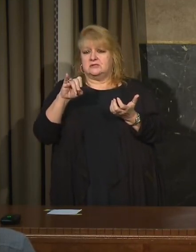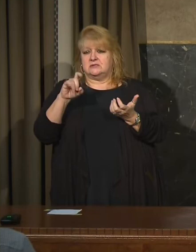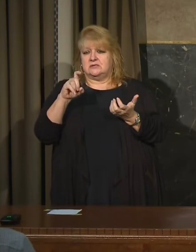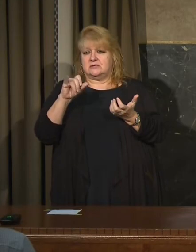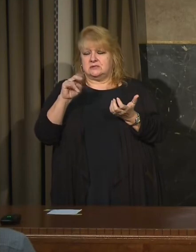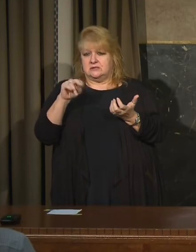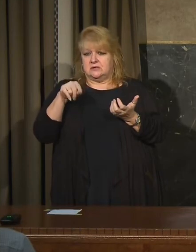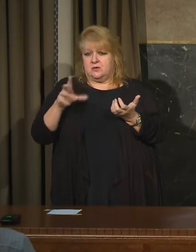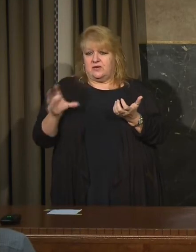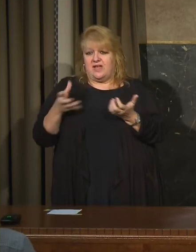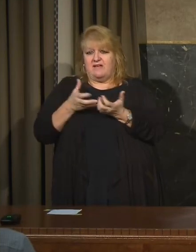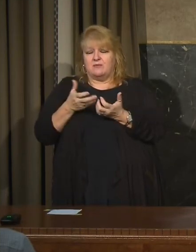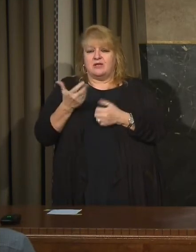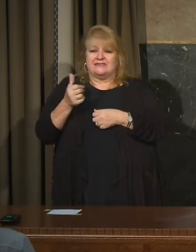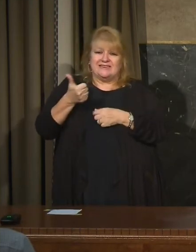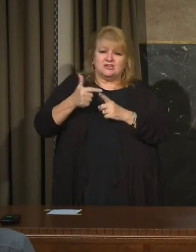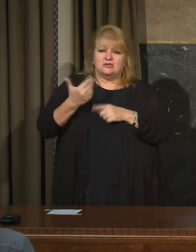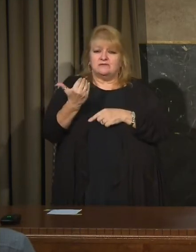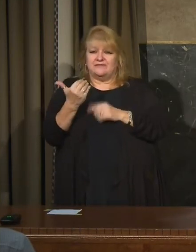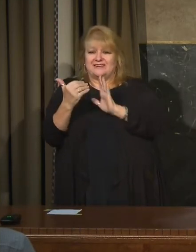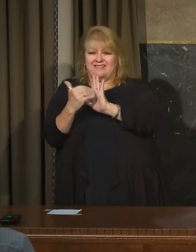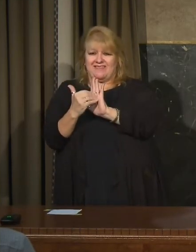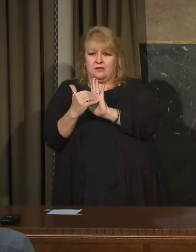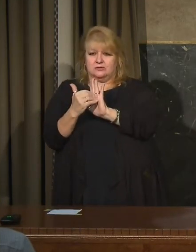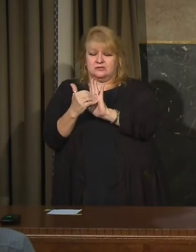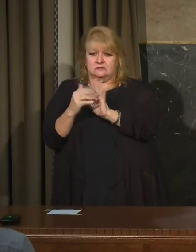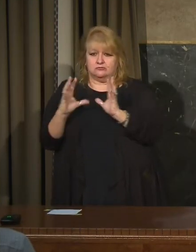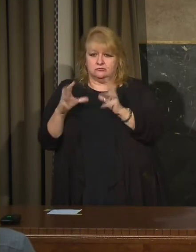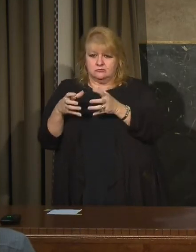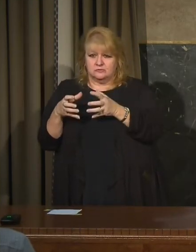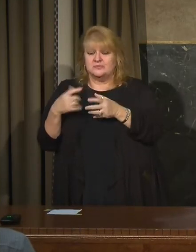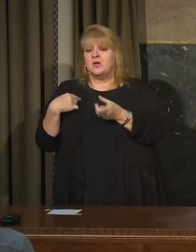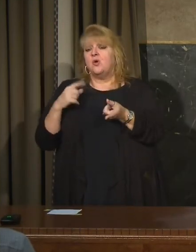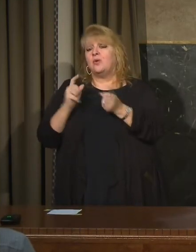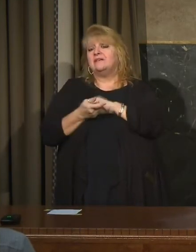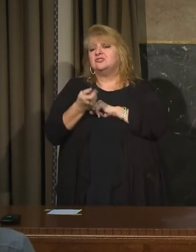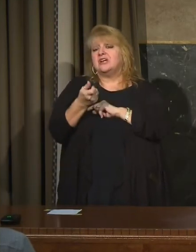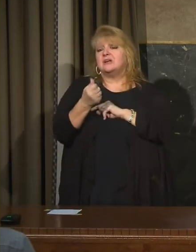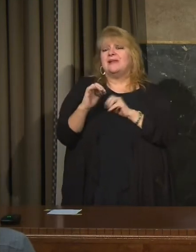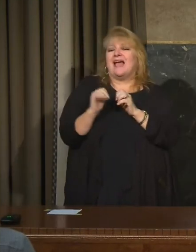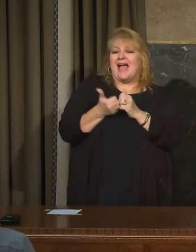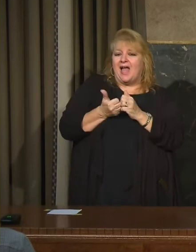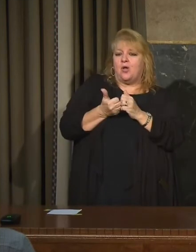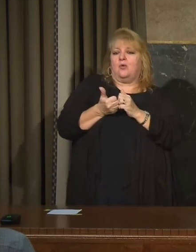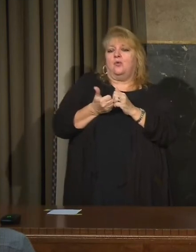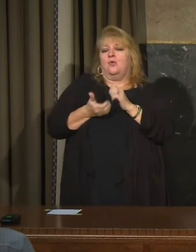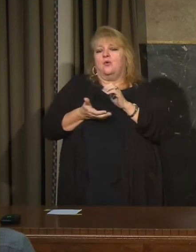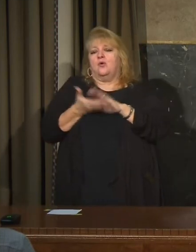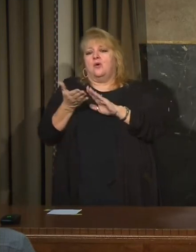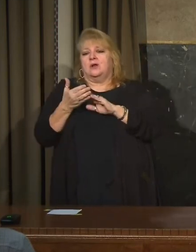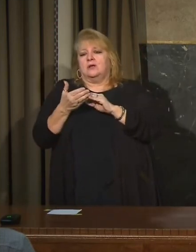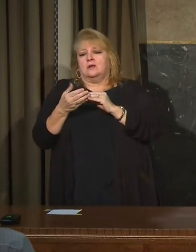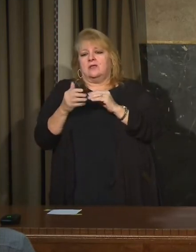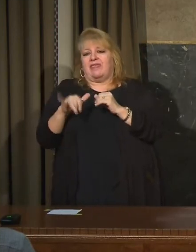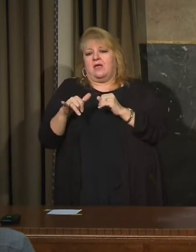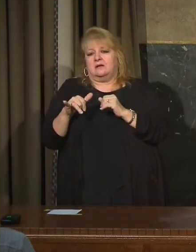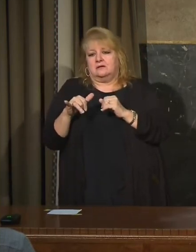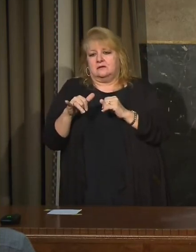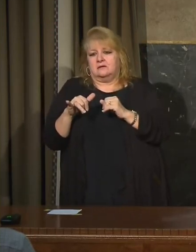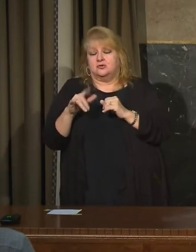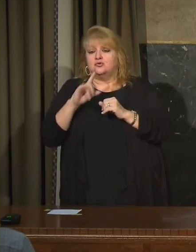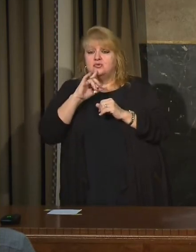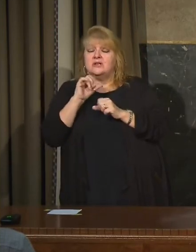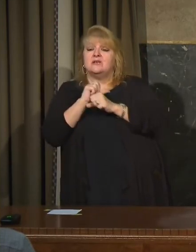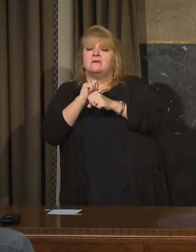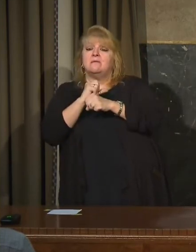between 10 and 15,000. Don't have the exact number yet. We've changed a little bit about how we're running the supply in an effort to really